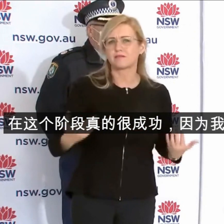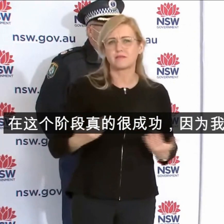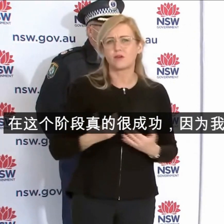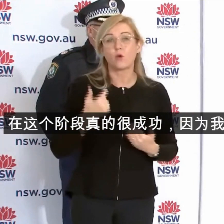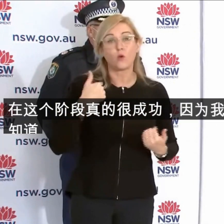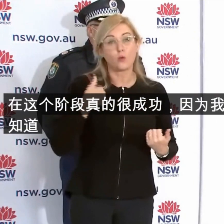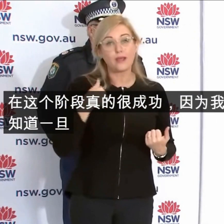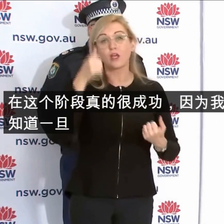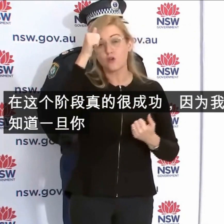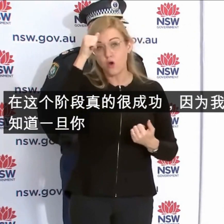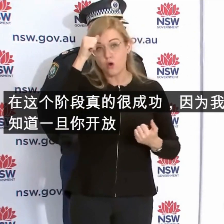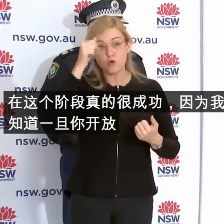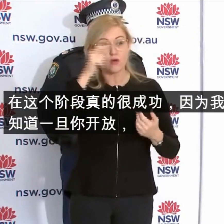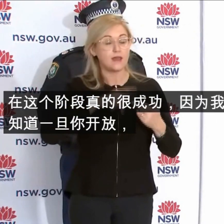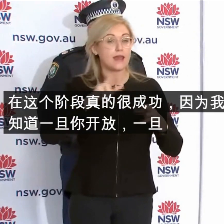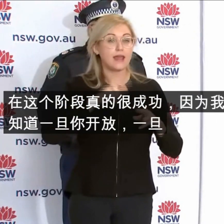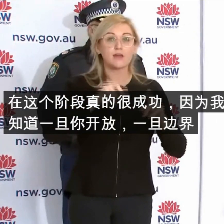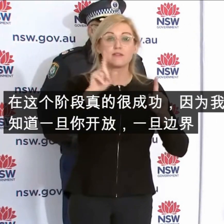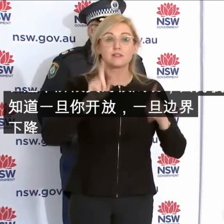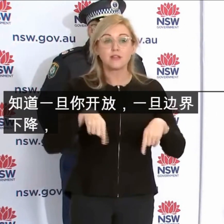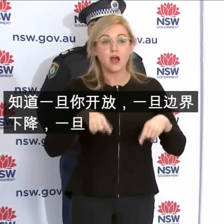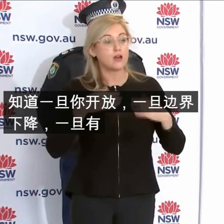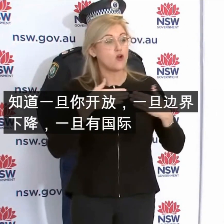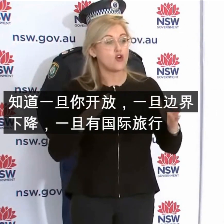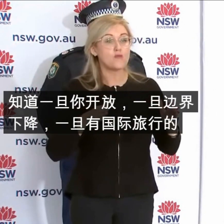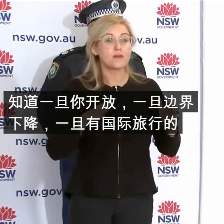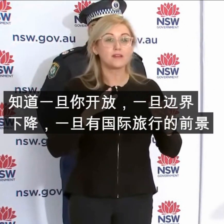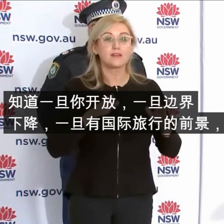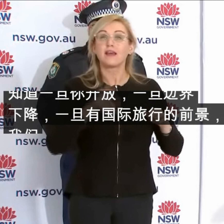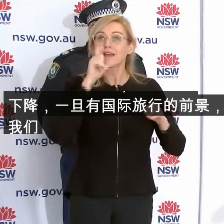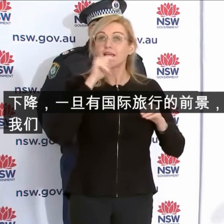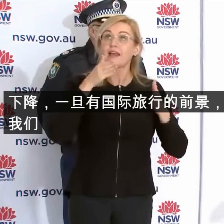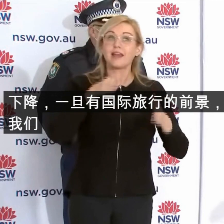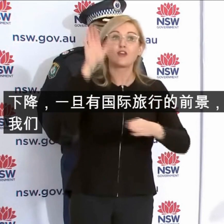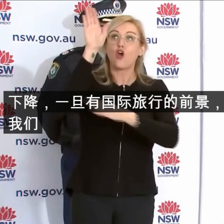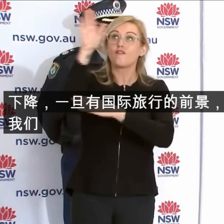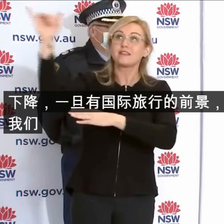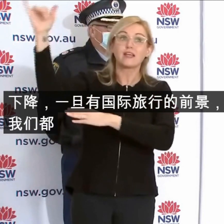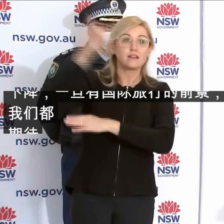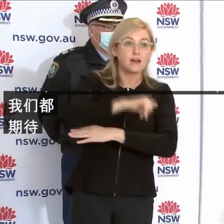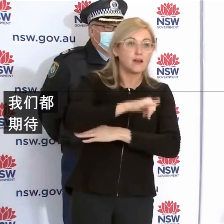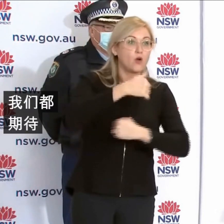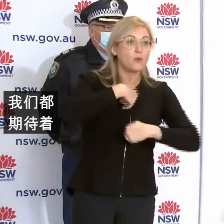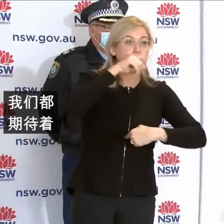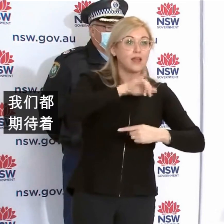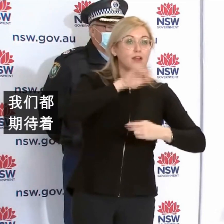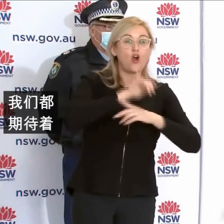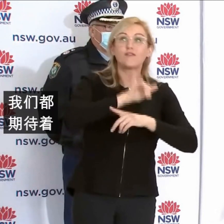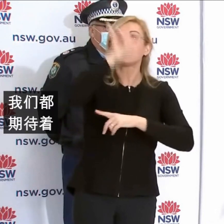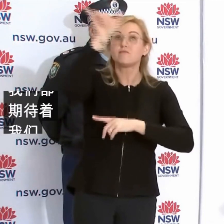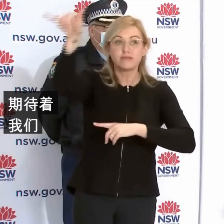we know that once you open up, once borders come down, once there's a prospect of international travel, something we're all looking forward